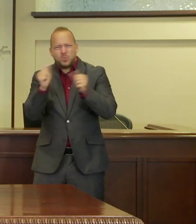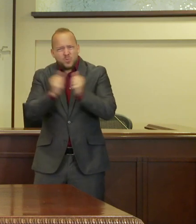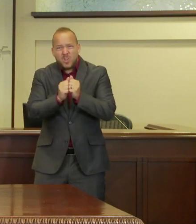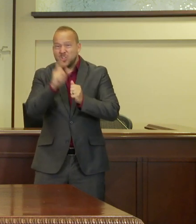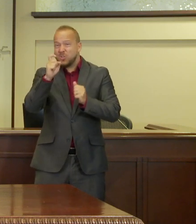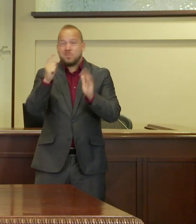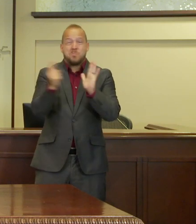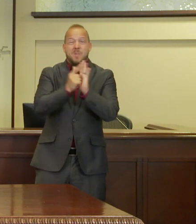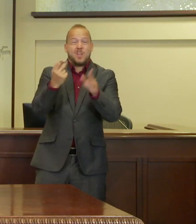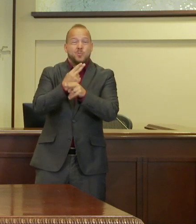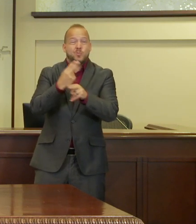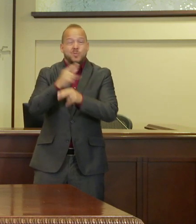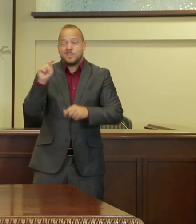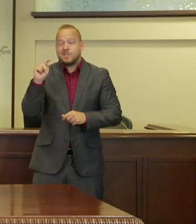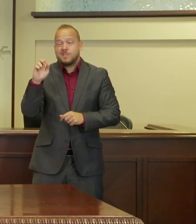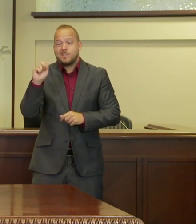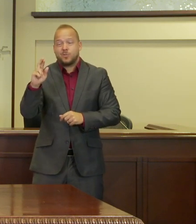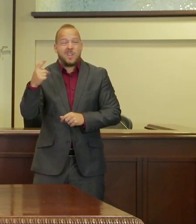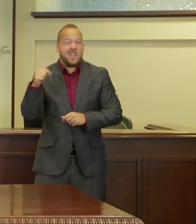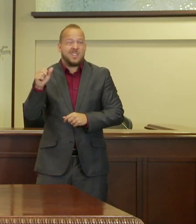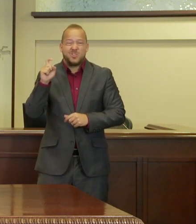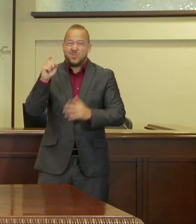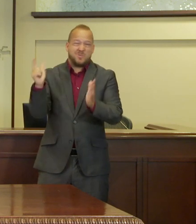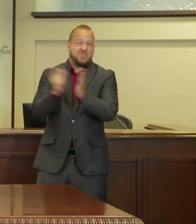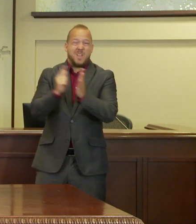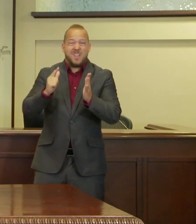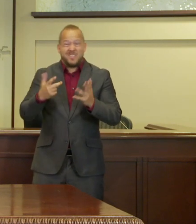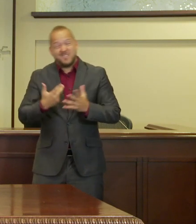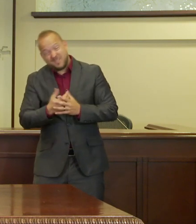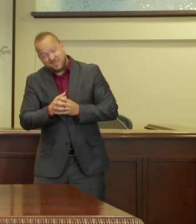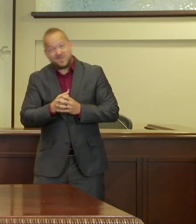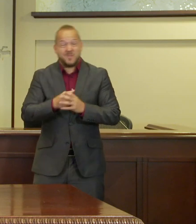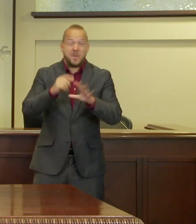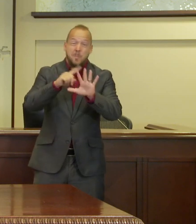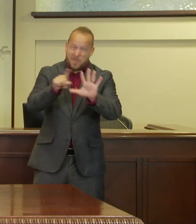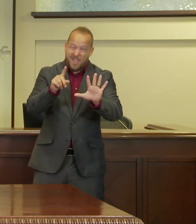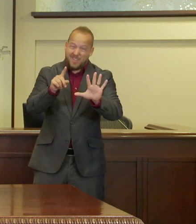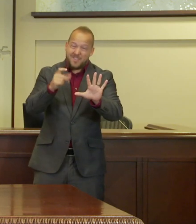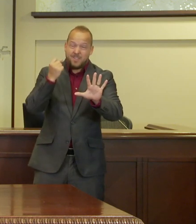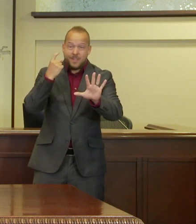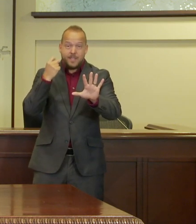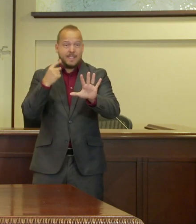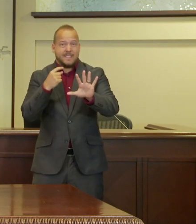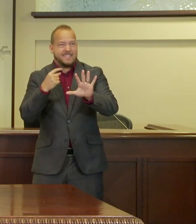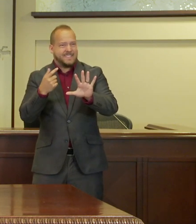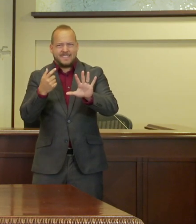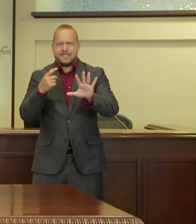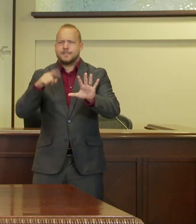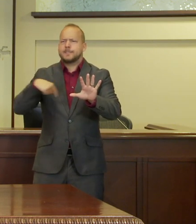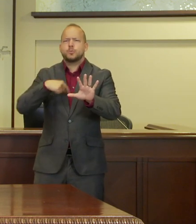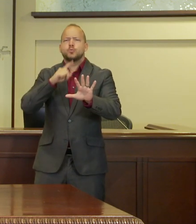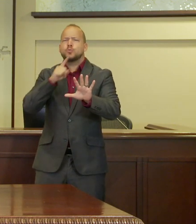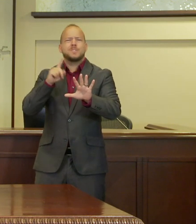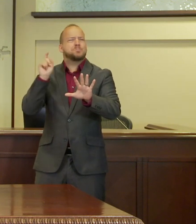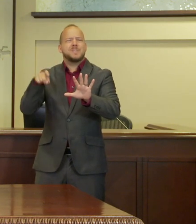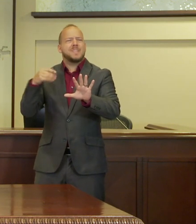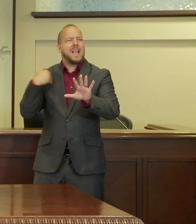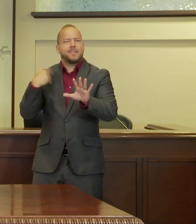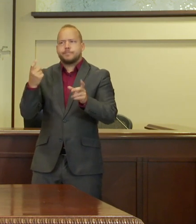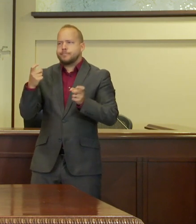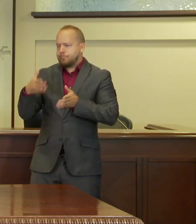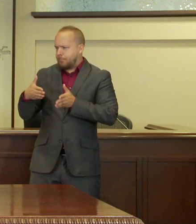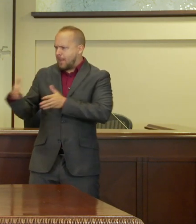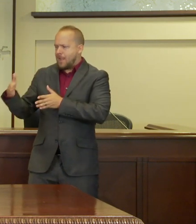of tear gas, but with an important provision, and it's one that we have to talk about, which is I would